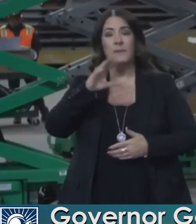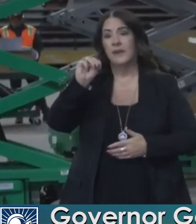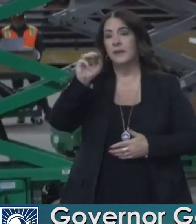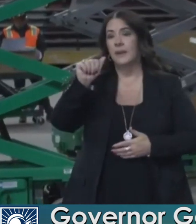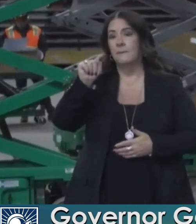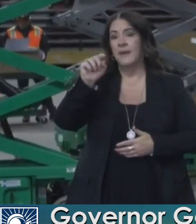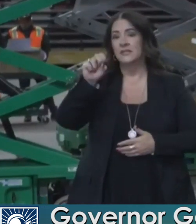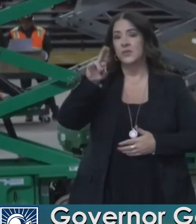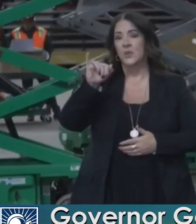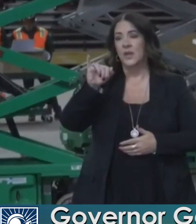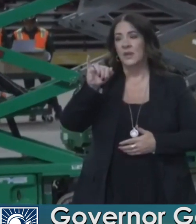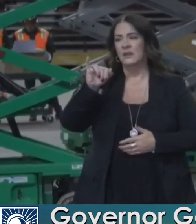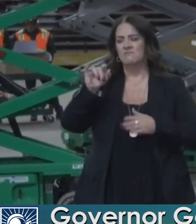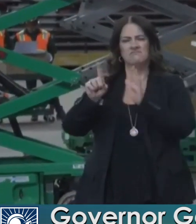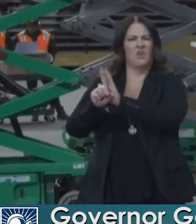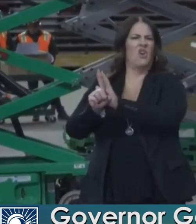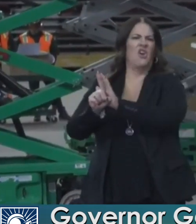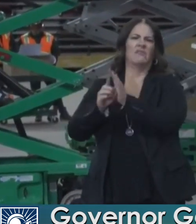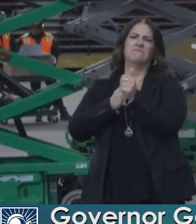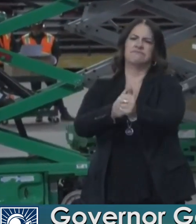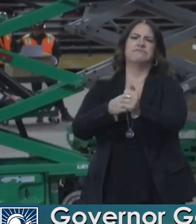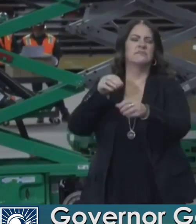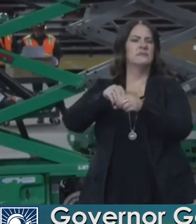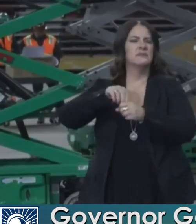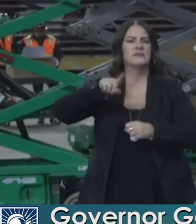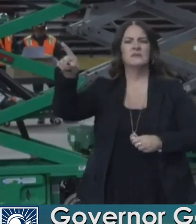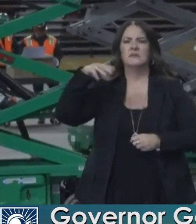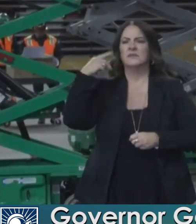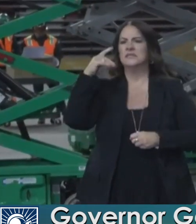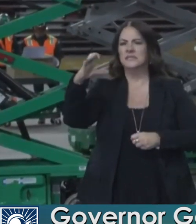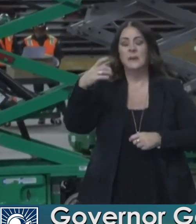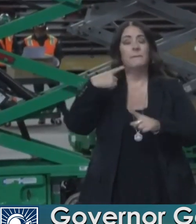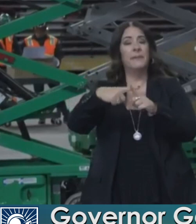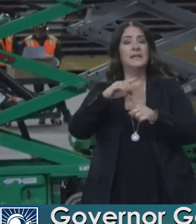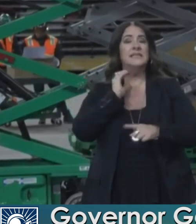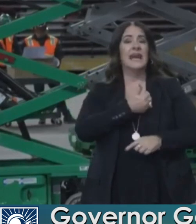in Washington, our great Mayor Steinberg, and